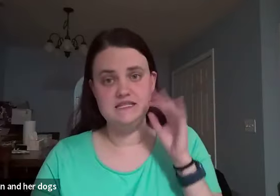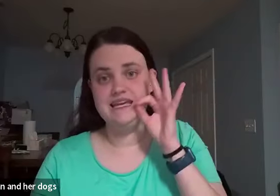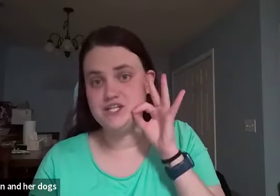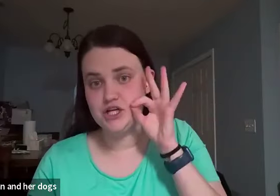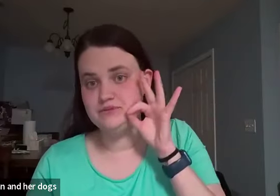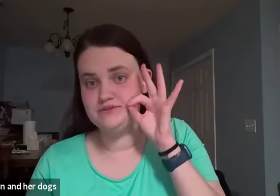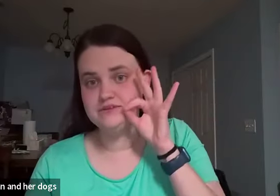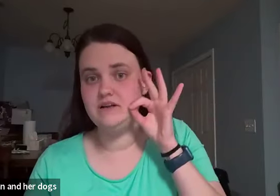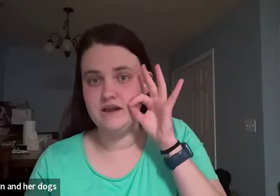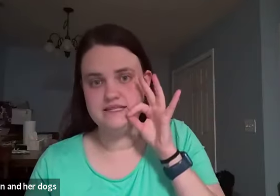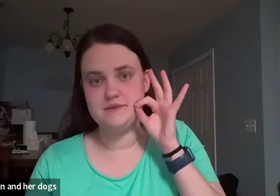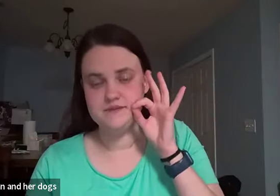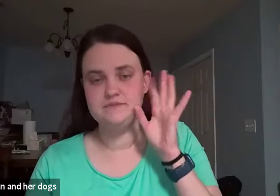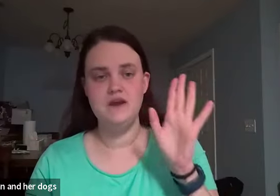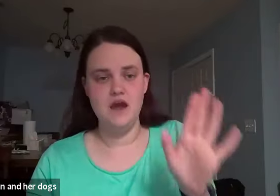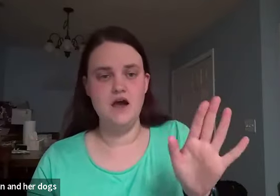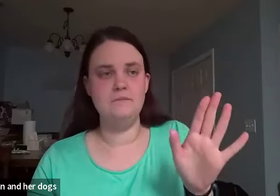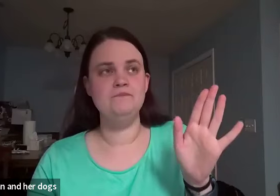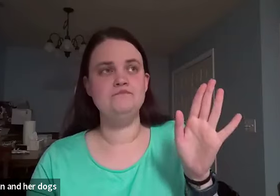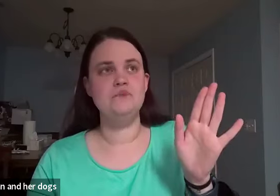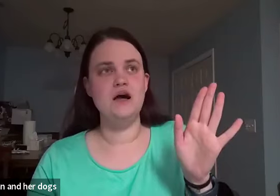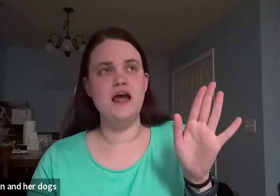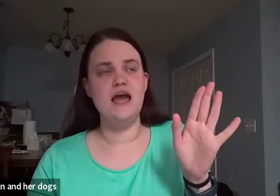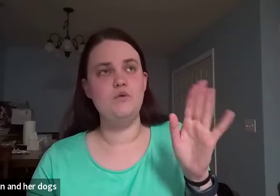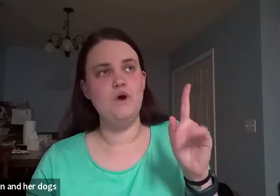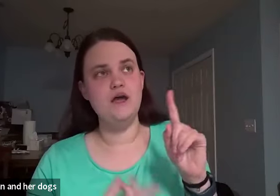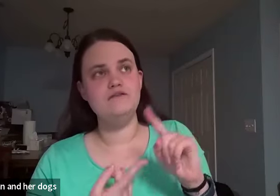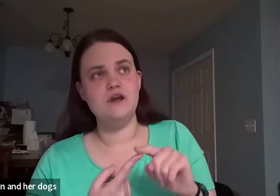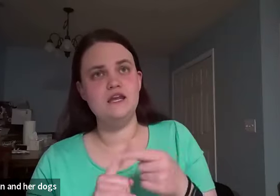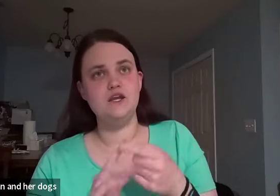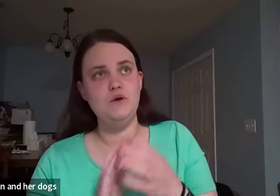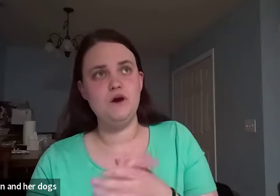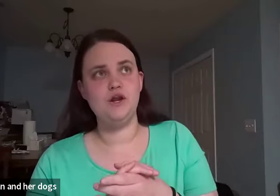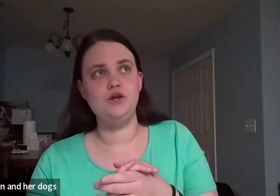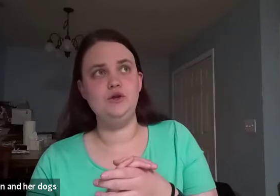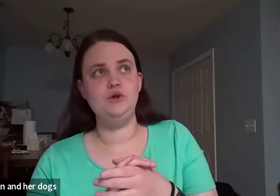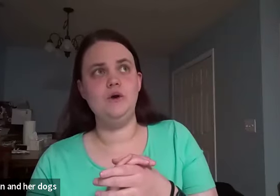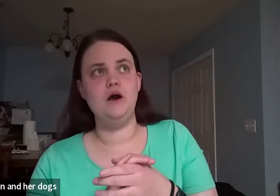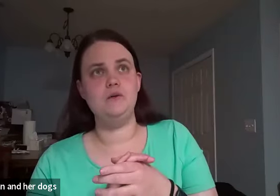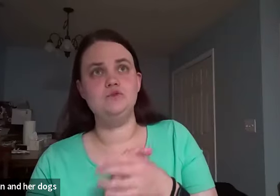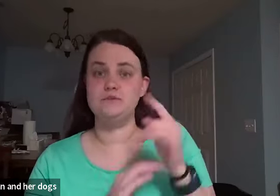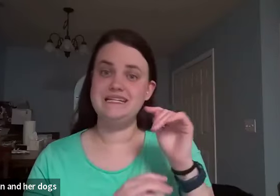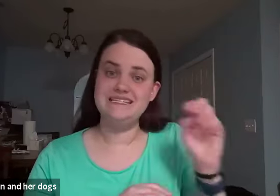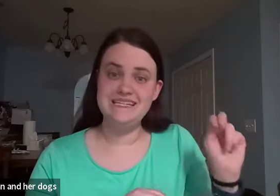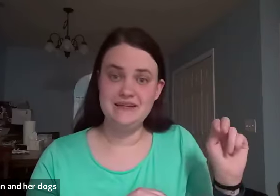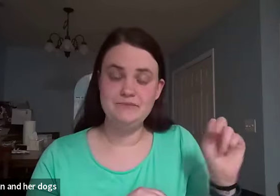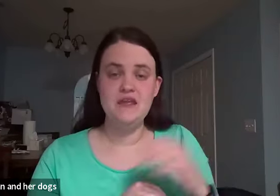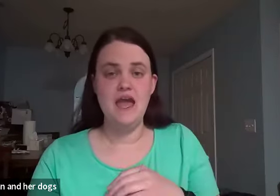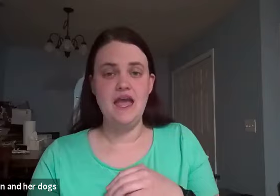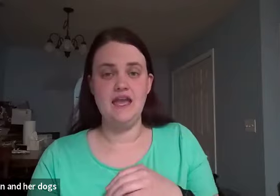see ketchup a lot of times. But I had one friend and coworker who was from Tennessee,